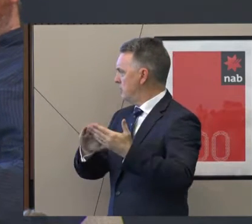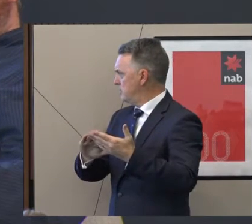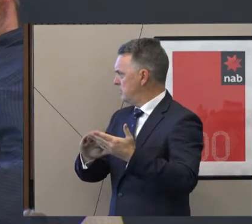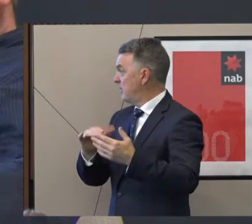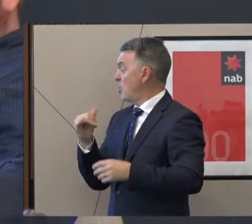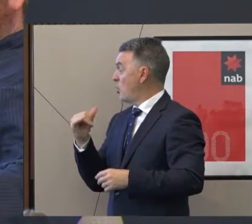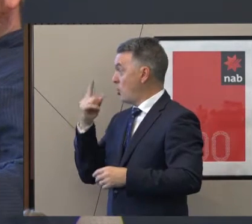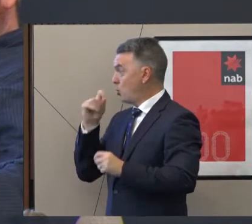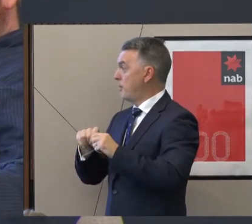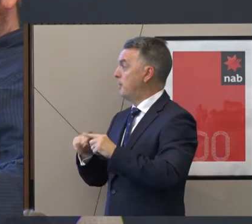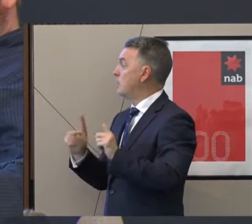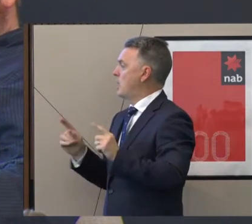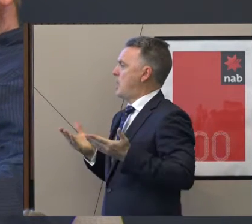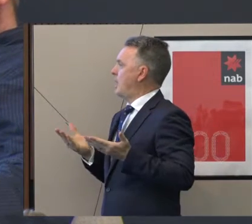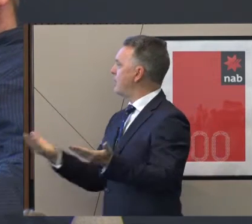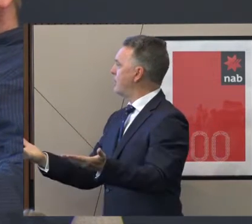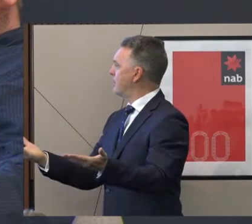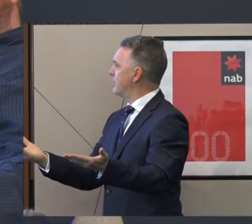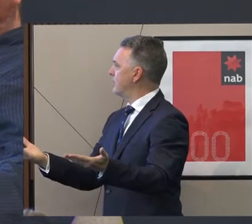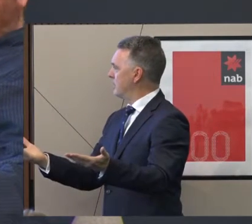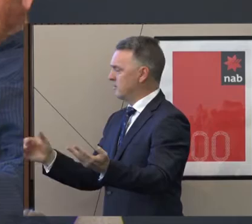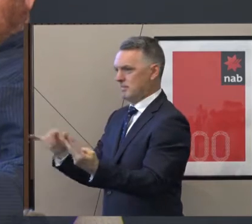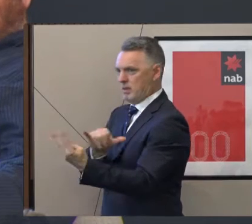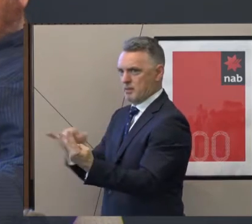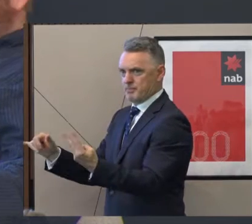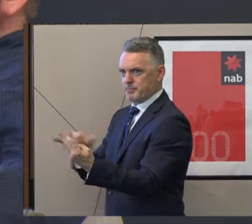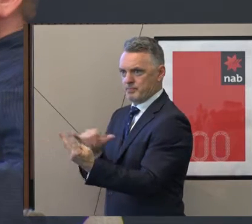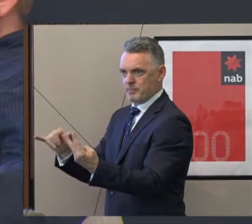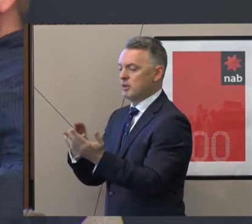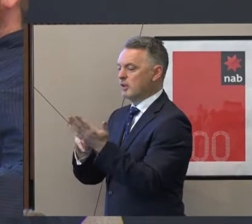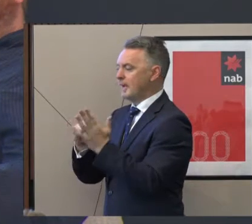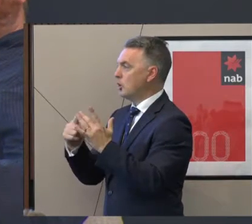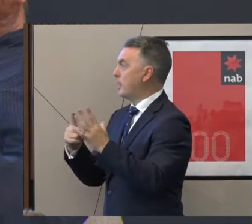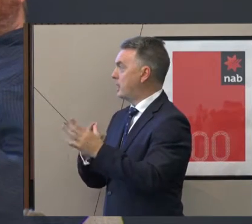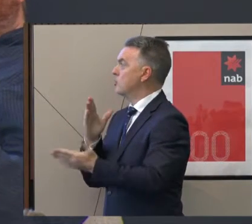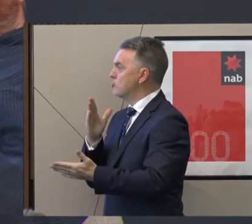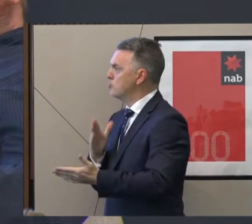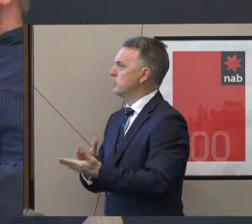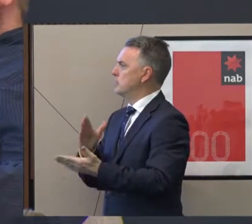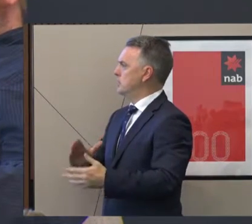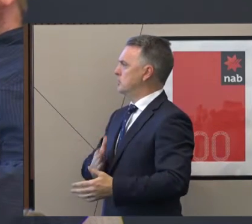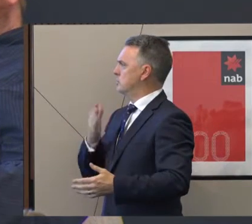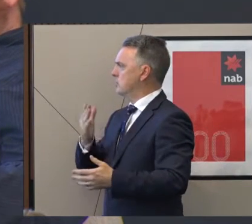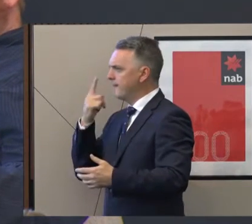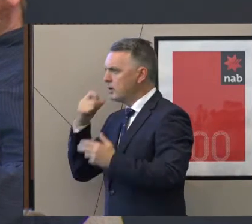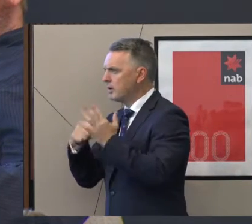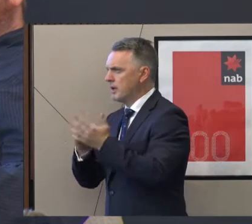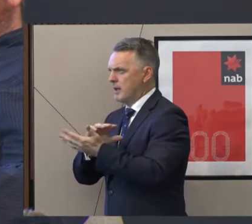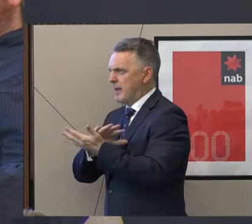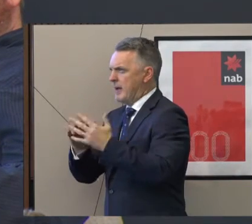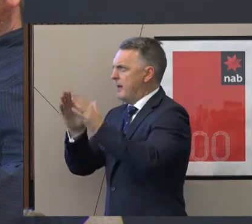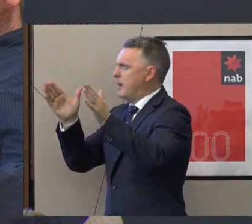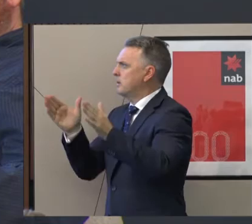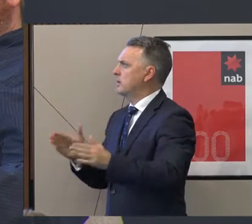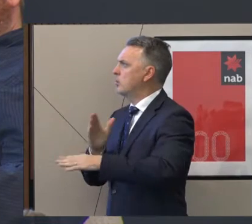be a great enabler. And the NDIA are very interested to find out about how housing